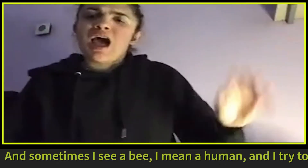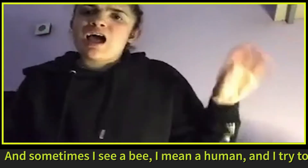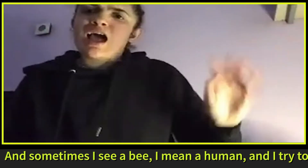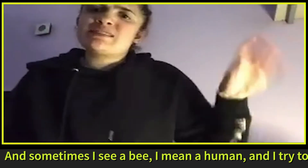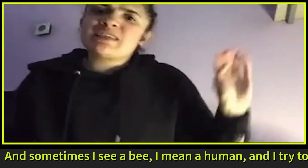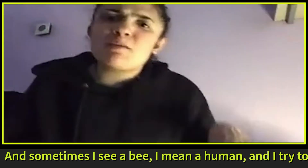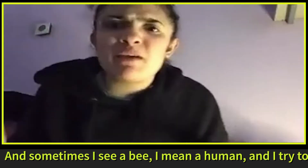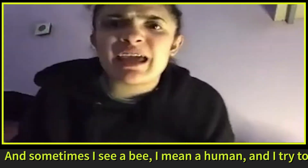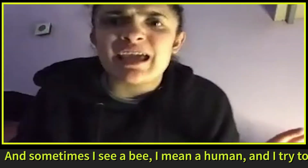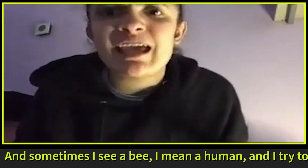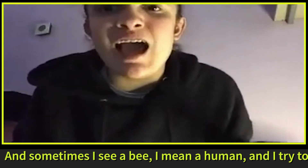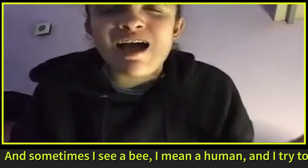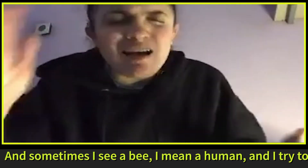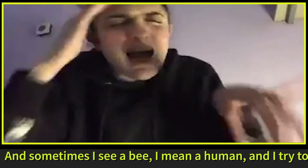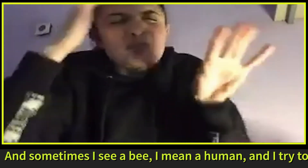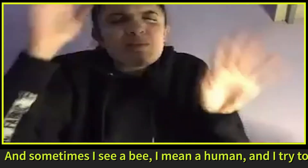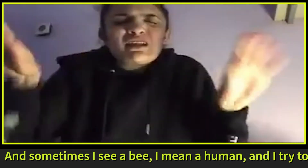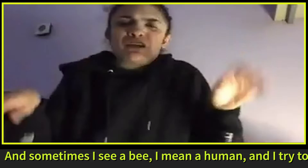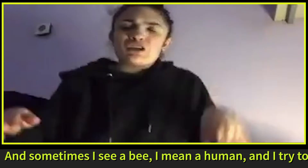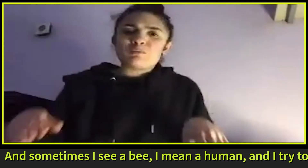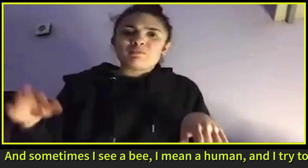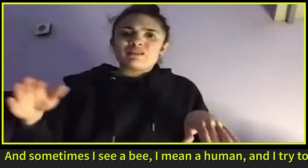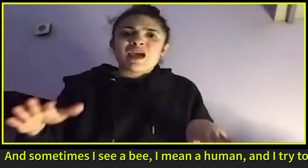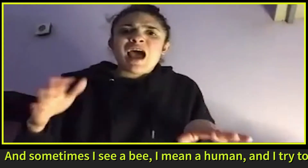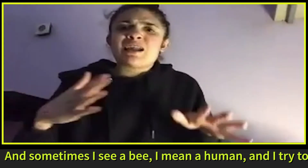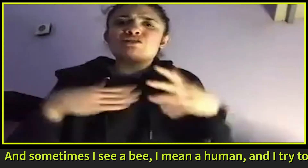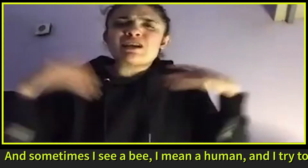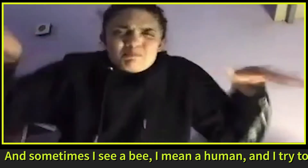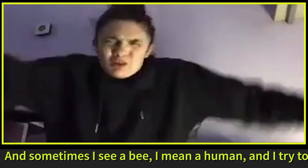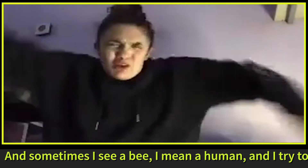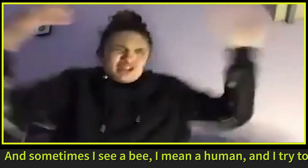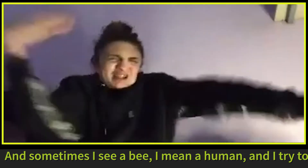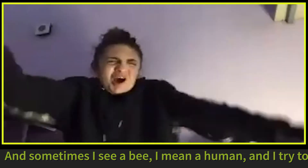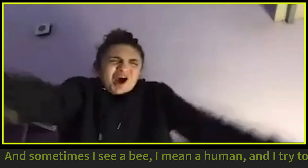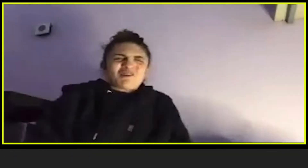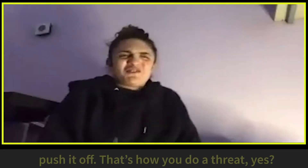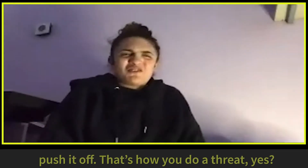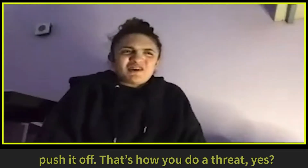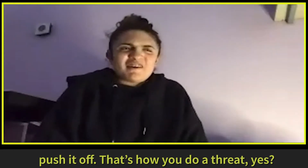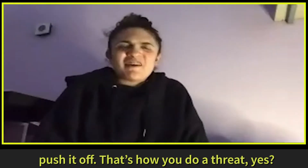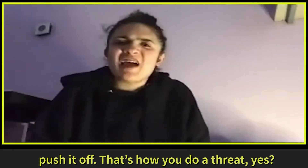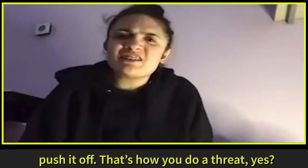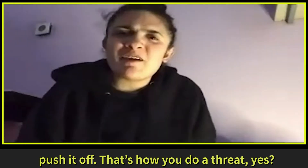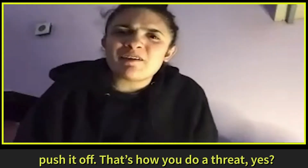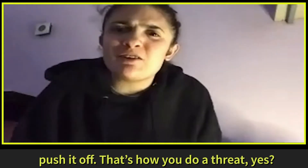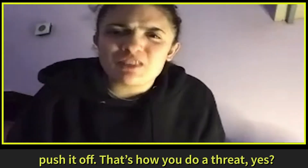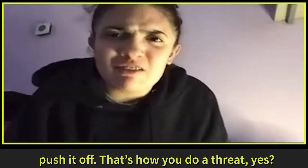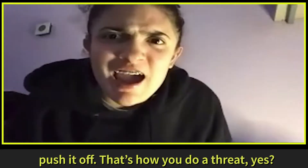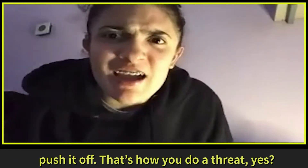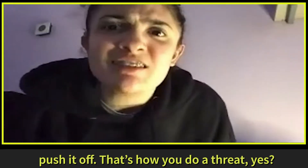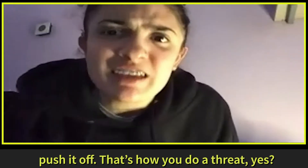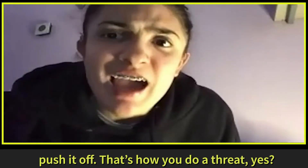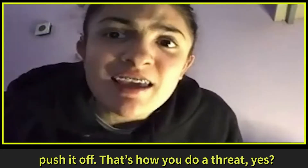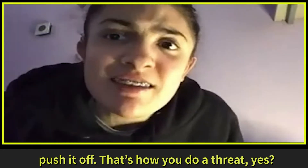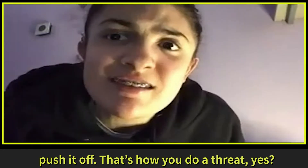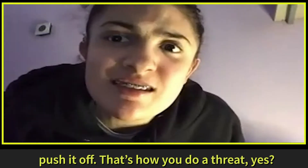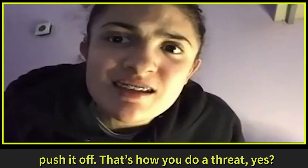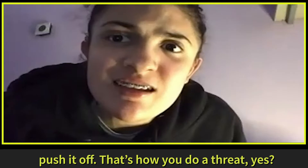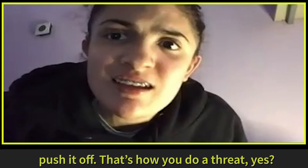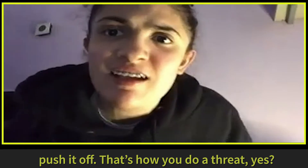I see a bee, a human, and I try to push it off. That's how you do threats, yes?